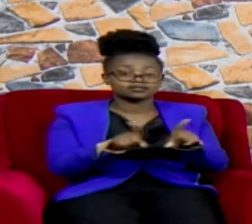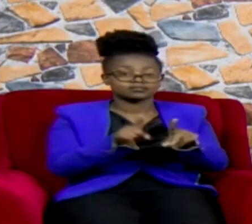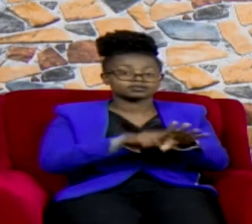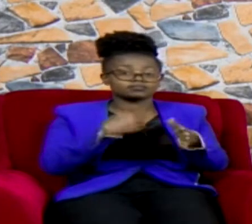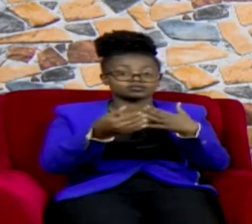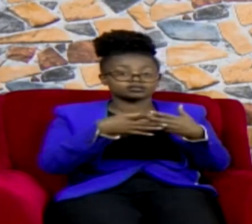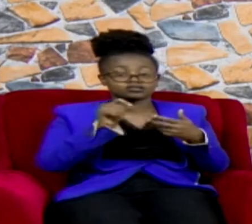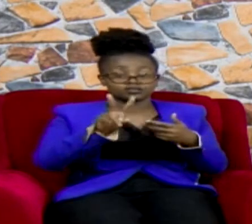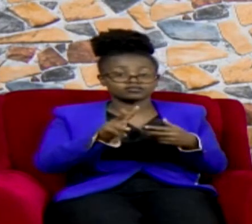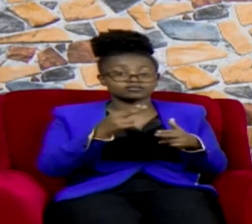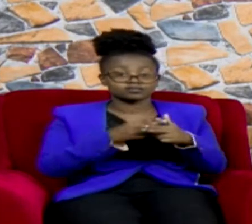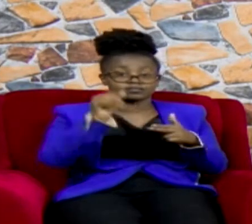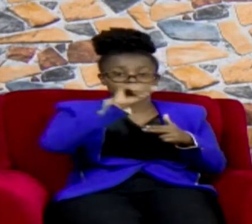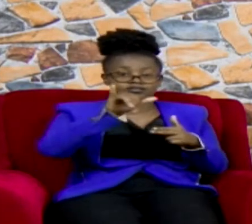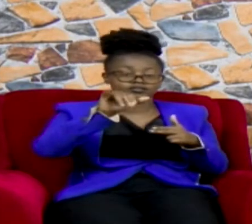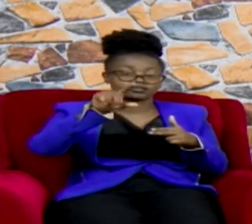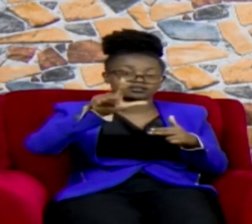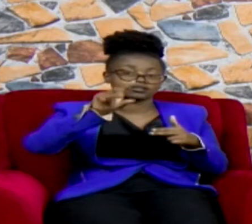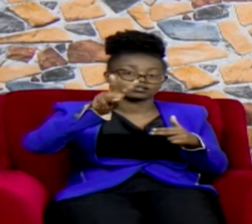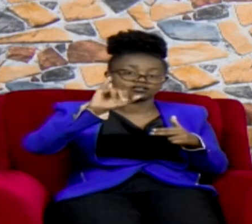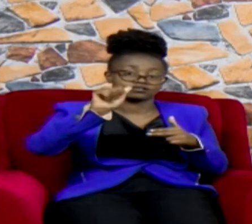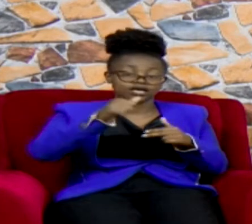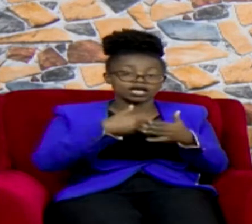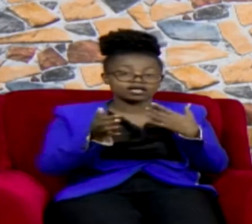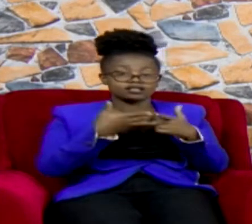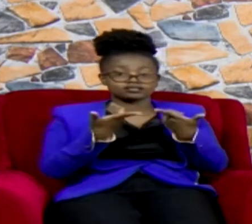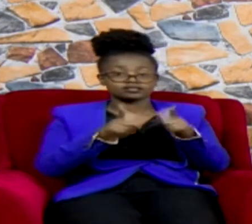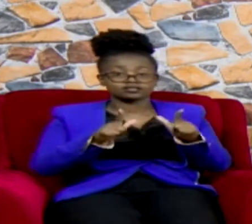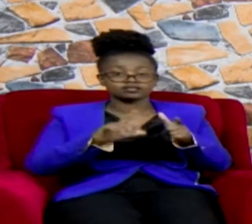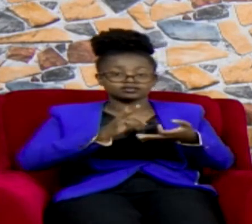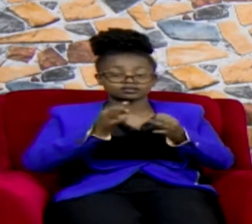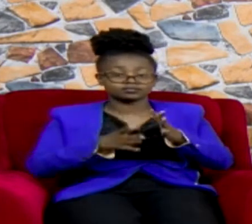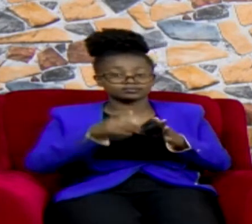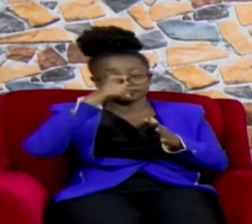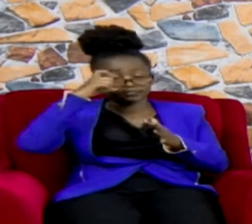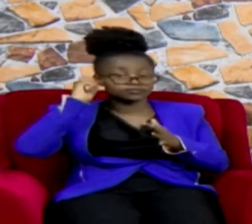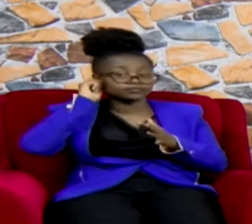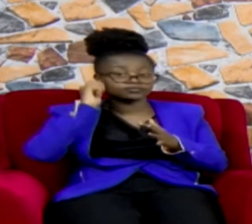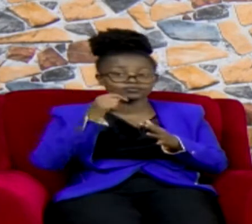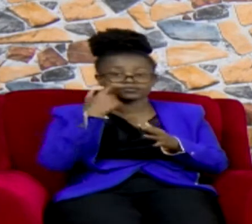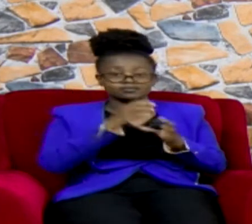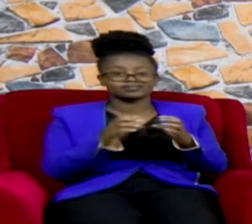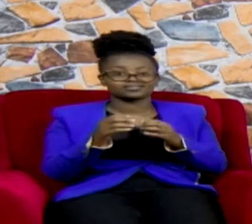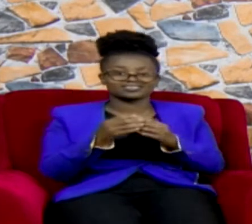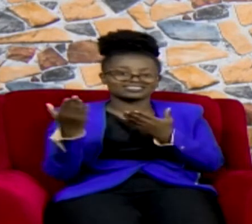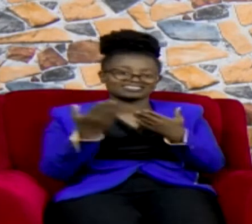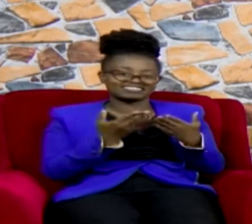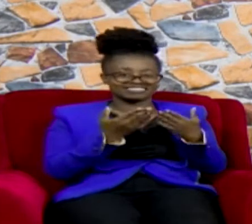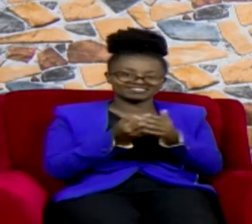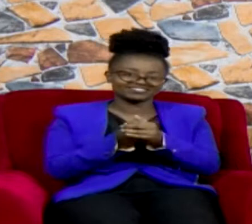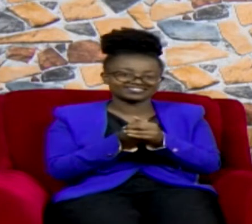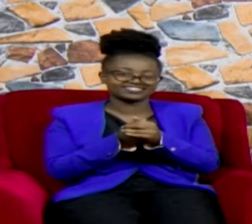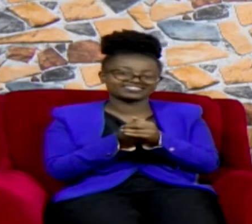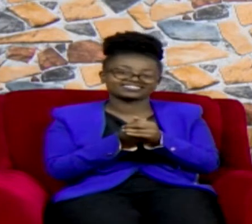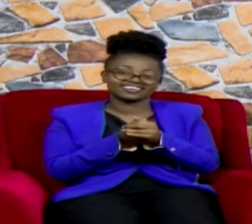on Science TV, with me, your host, Sylvia Moramo Chabo, and our interpreter, Maureen, who's done awesome. Thank you.